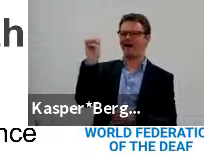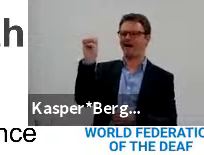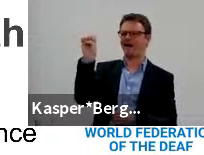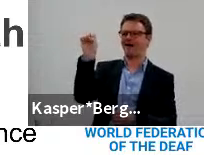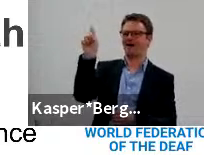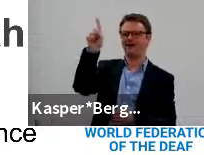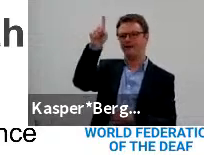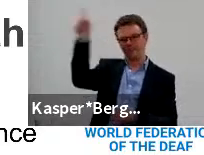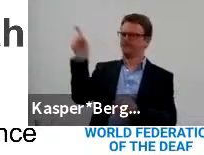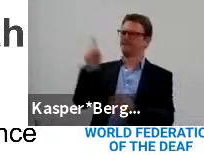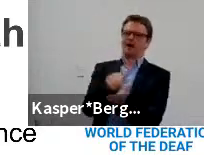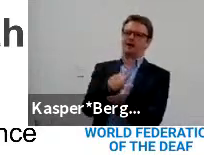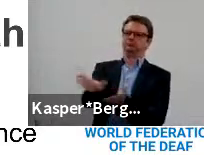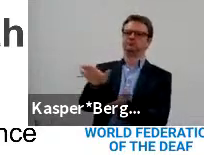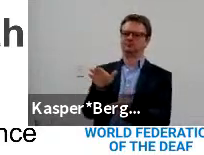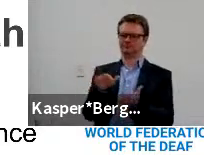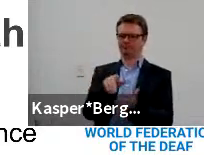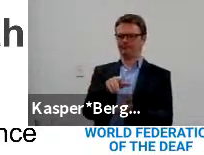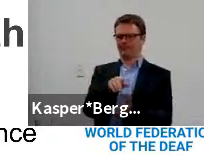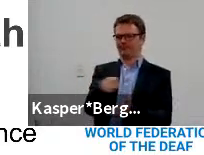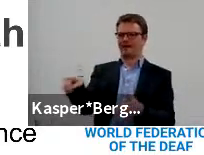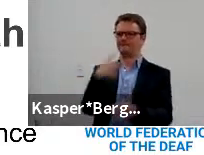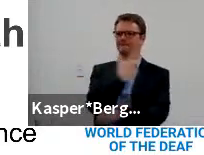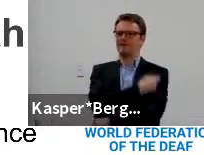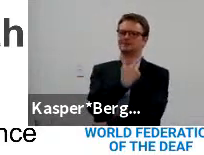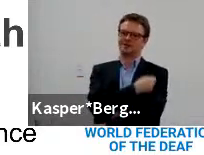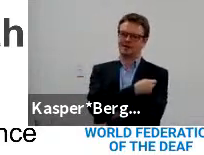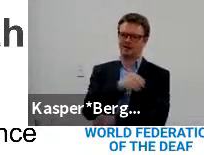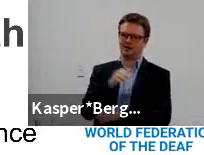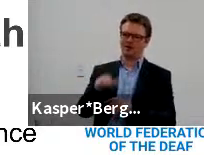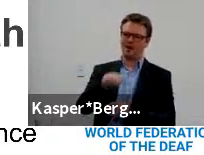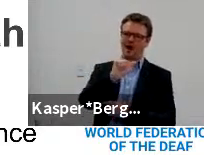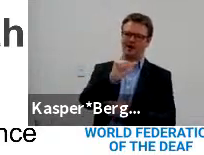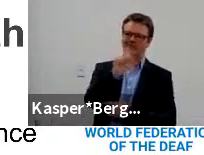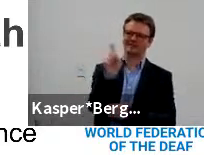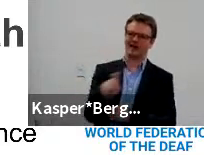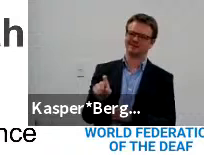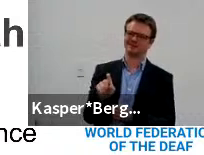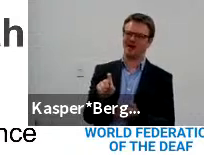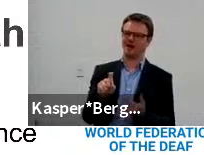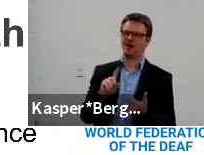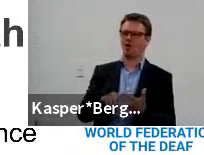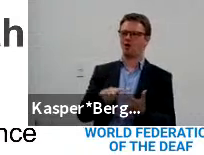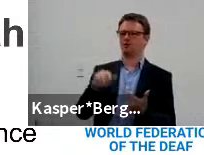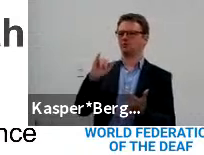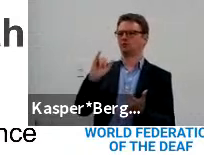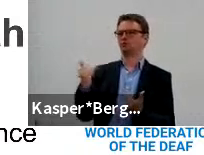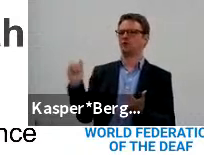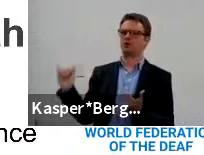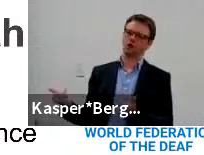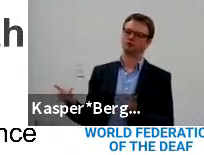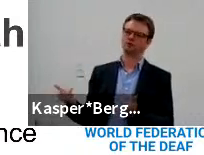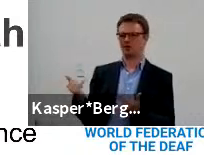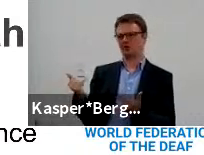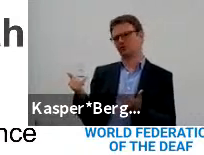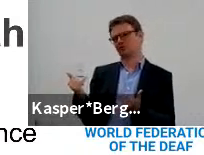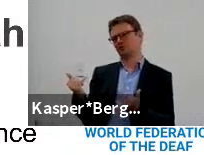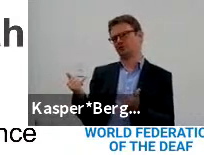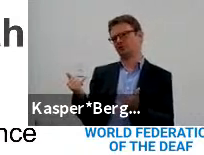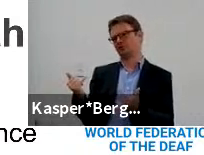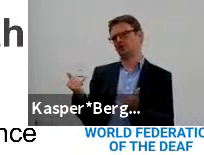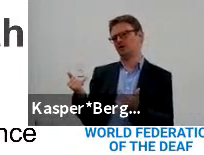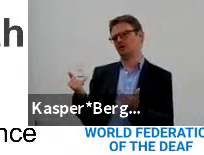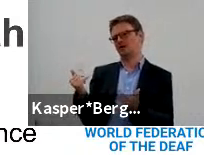because of getting the vaccines. And they heard that a lot of European countries has actually thrown out a lot of